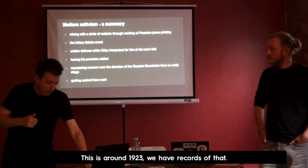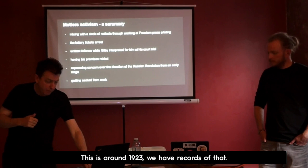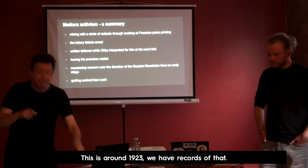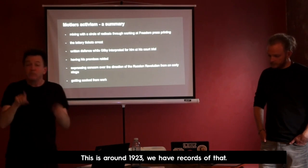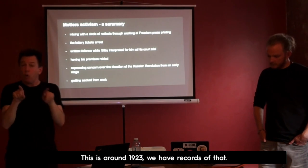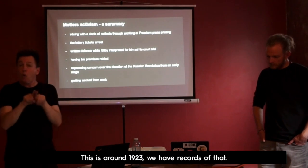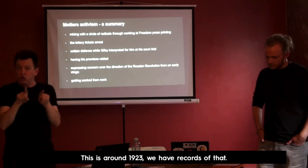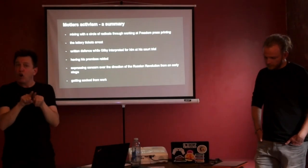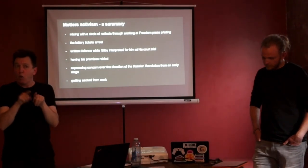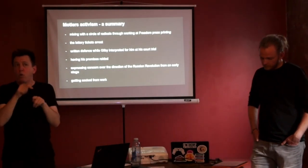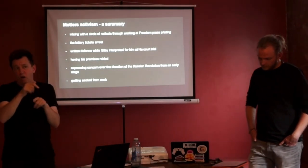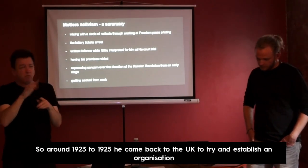we have records of that.